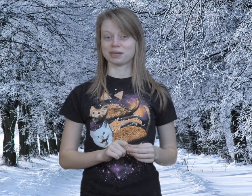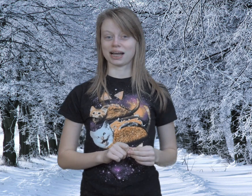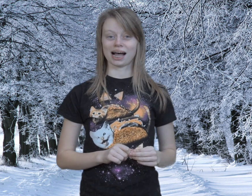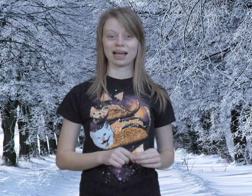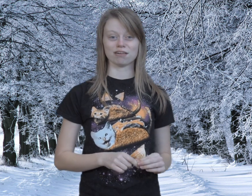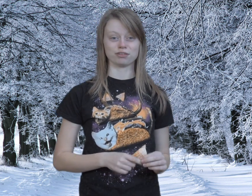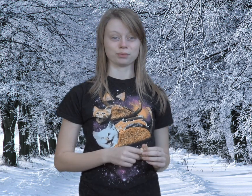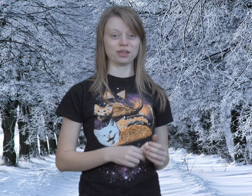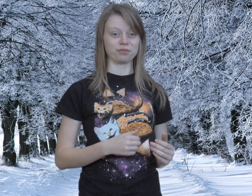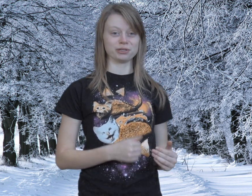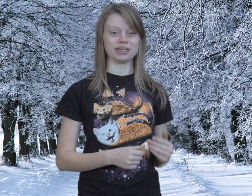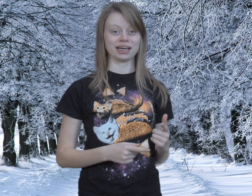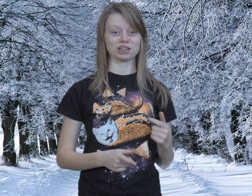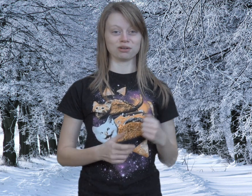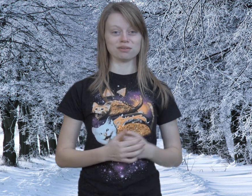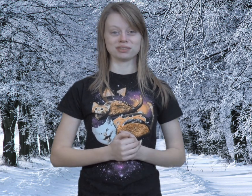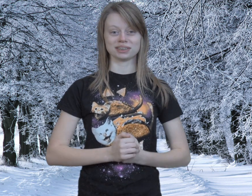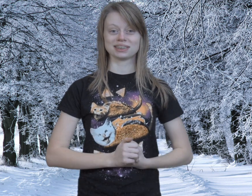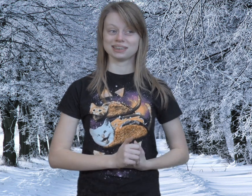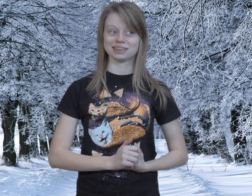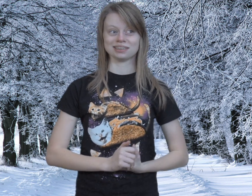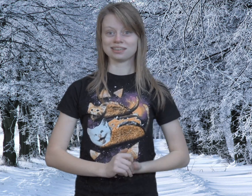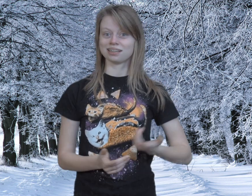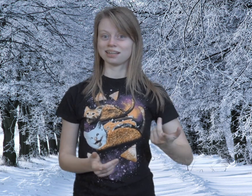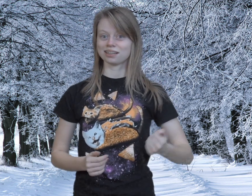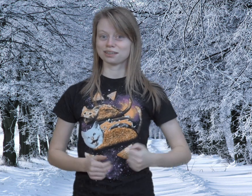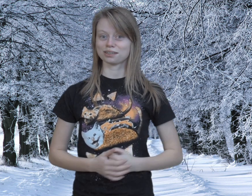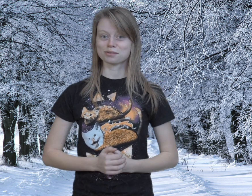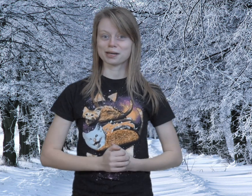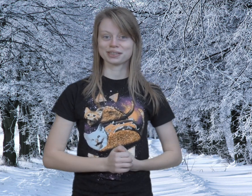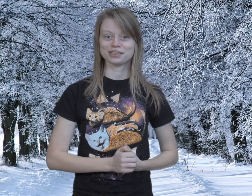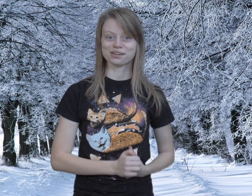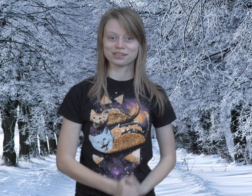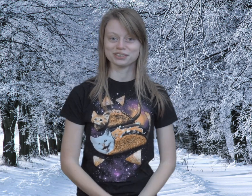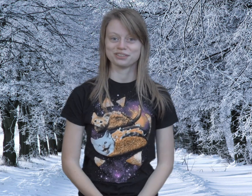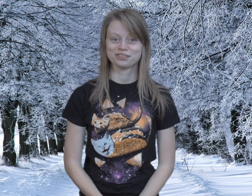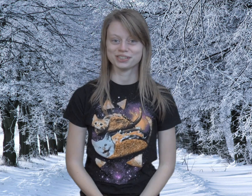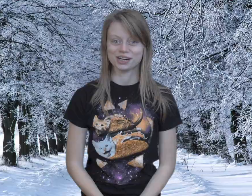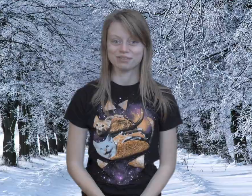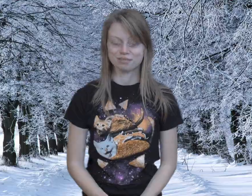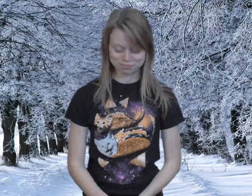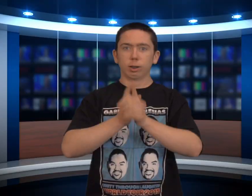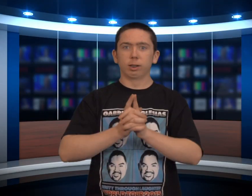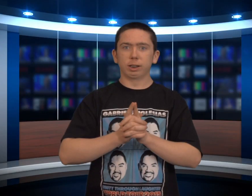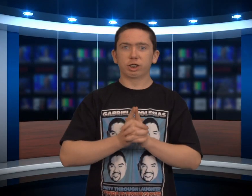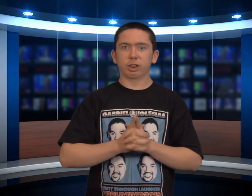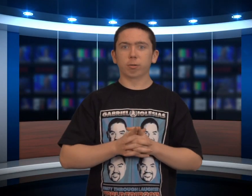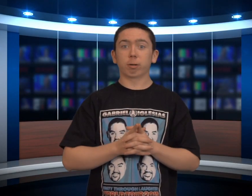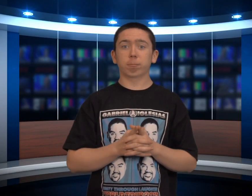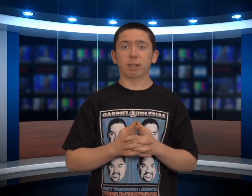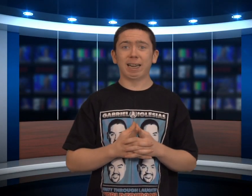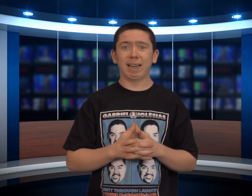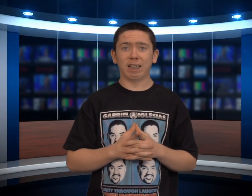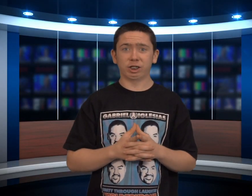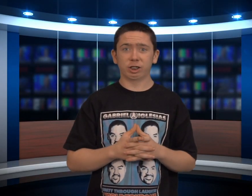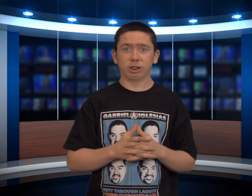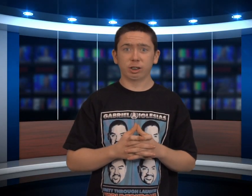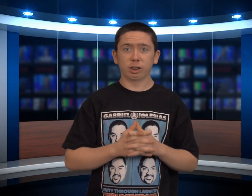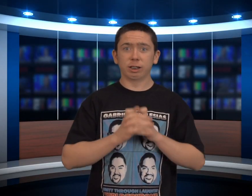a high of 23 and a low of 16. Let's go back to Daryl in the studio. Thanks, Jenna. Right for cash. There is